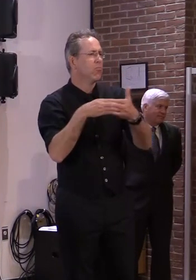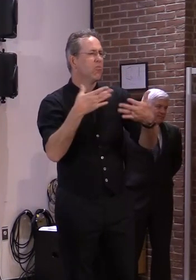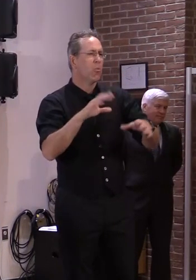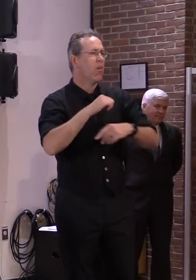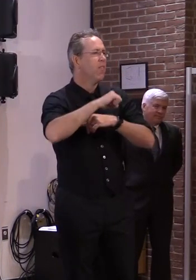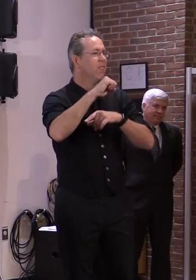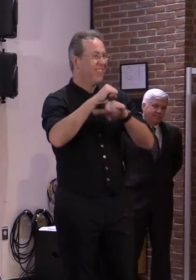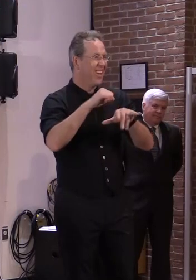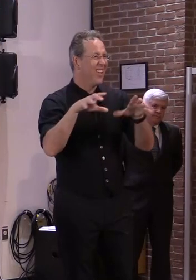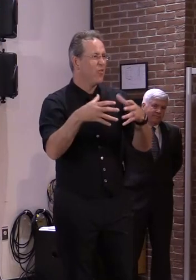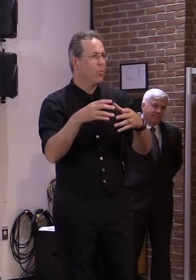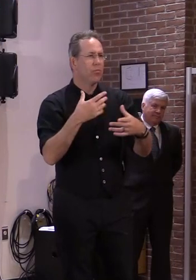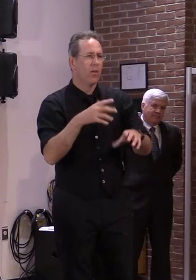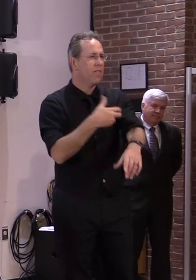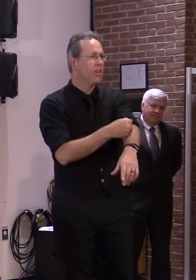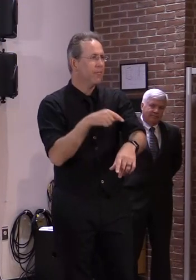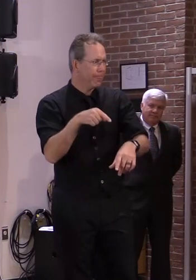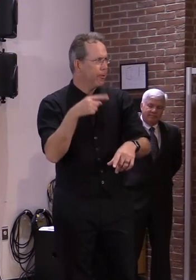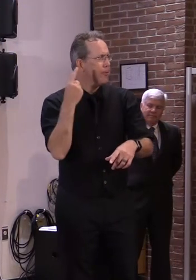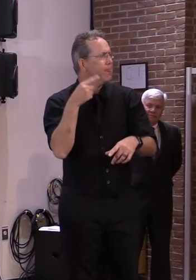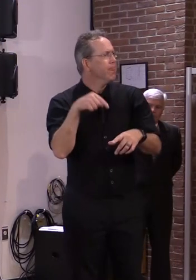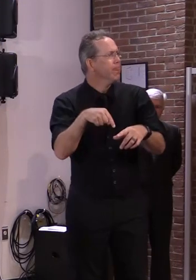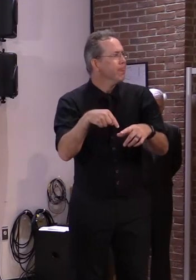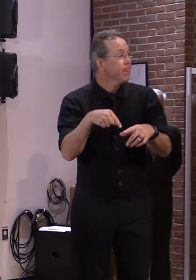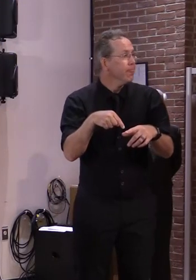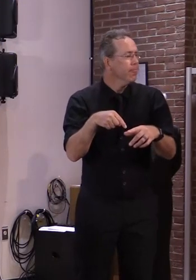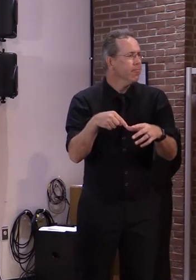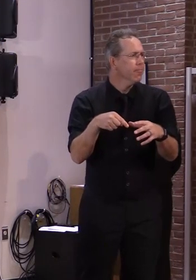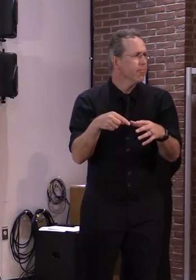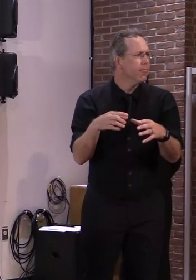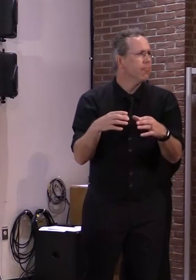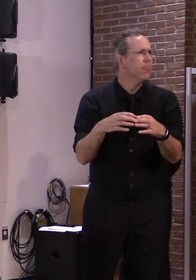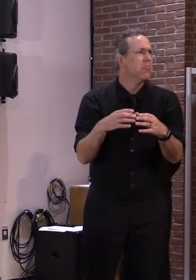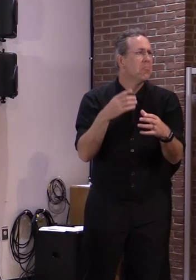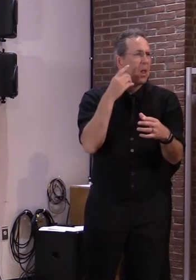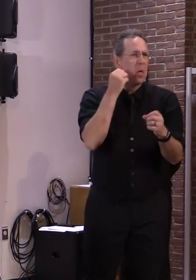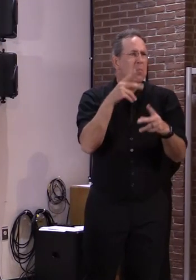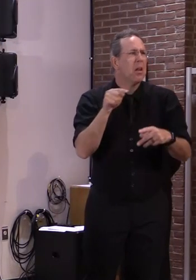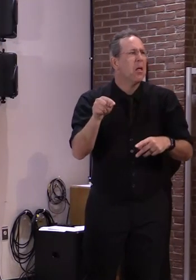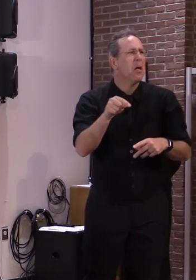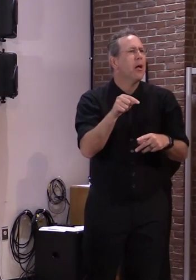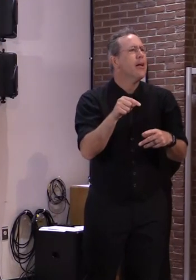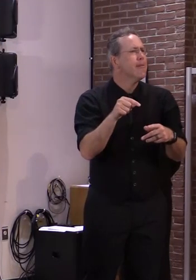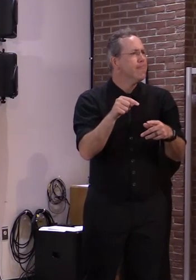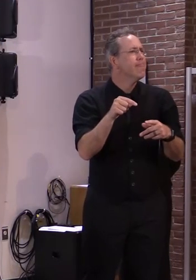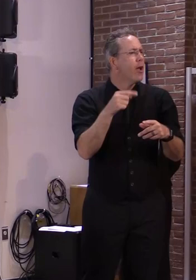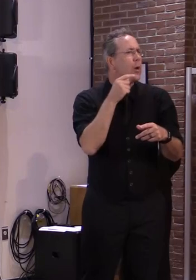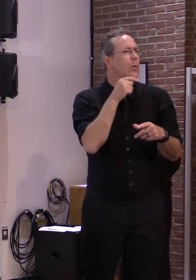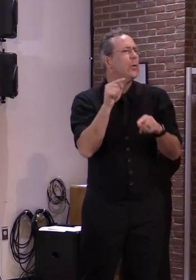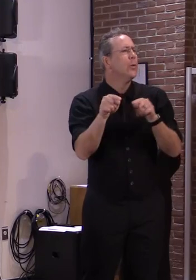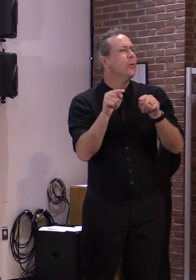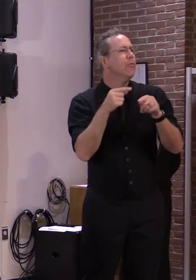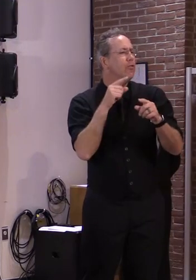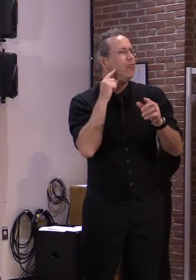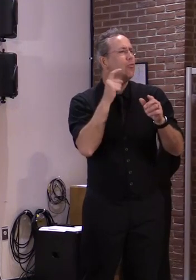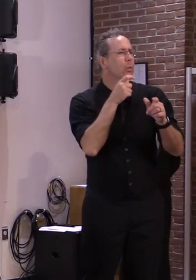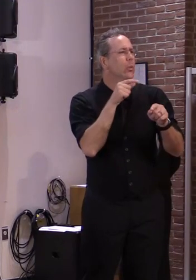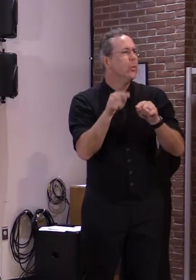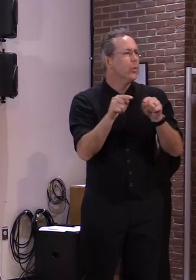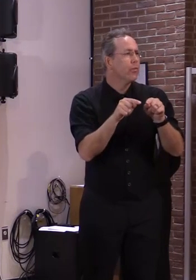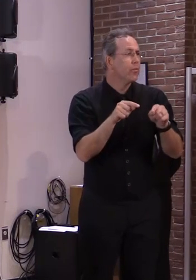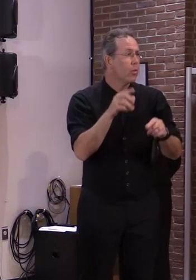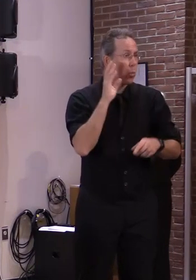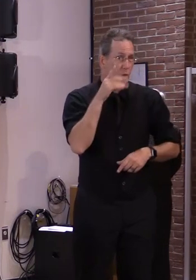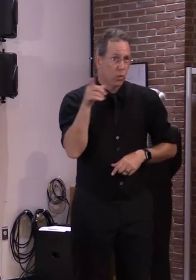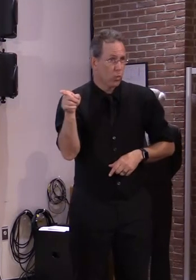in addition to vaccination, would you or Commissioner Levine also publicly advocate for non-vaccine therapies such